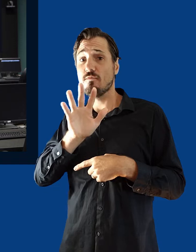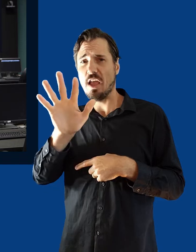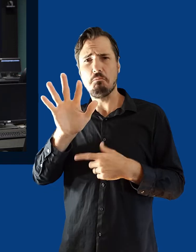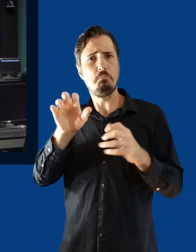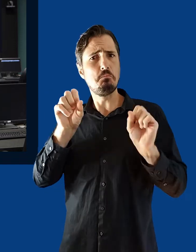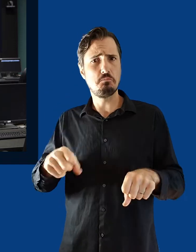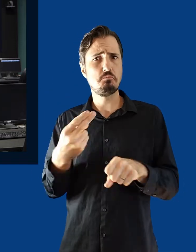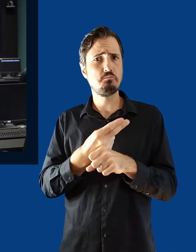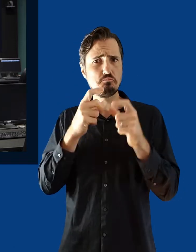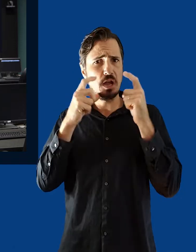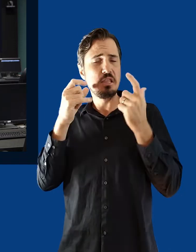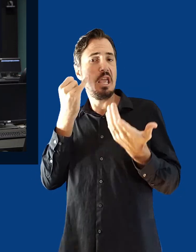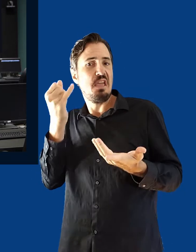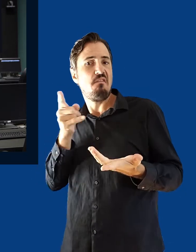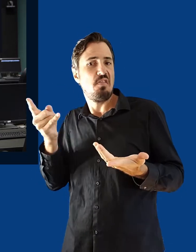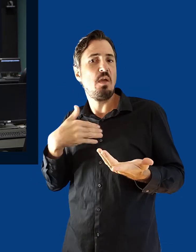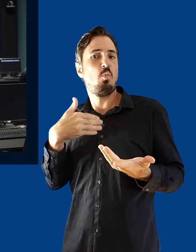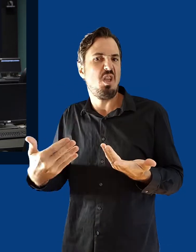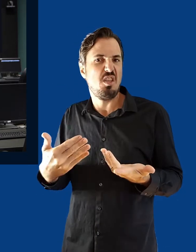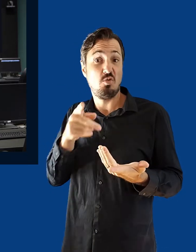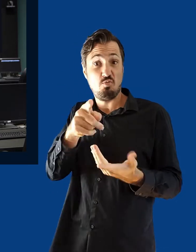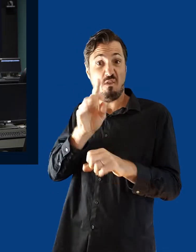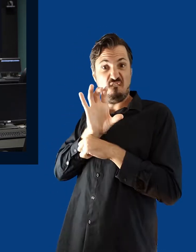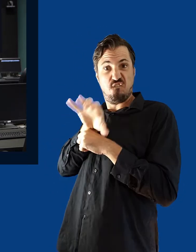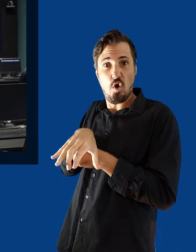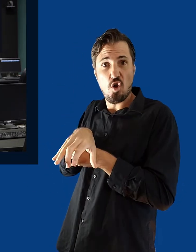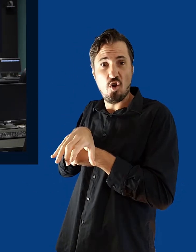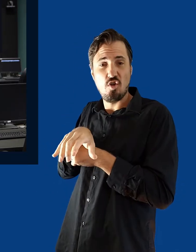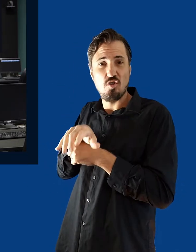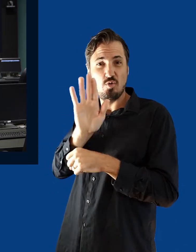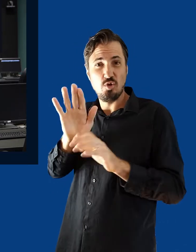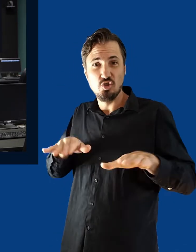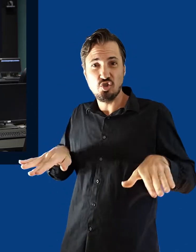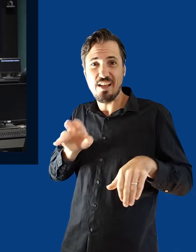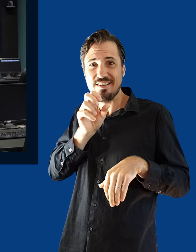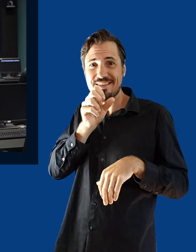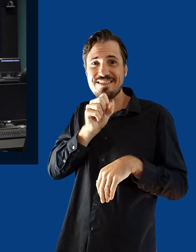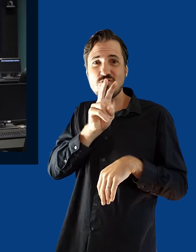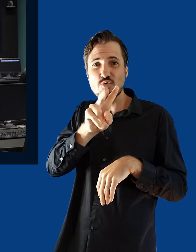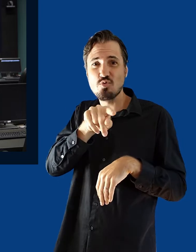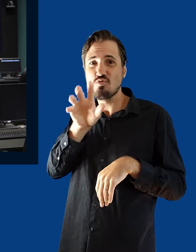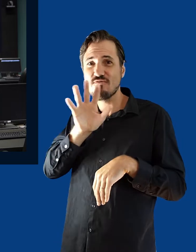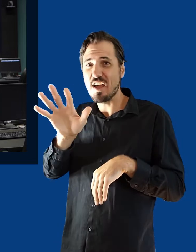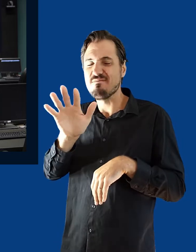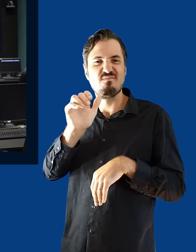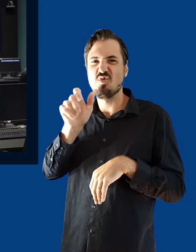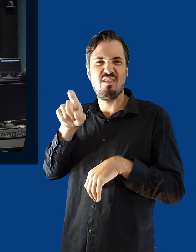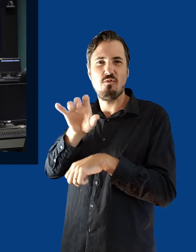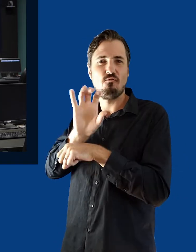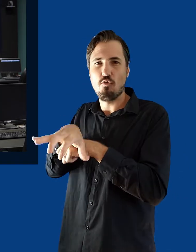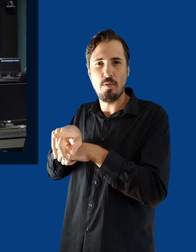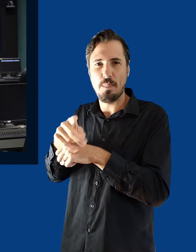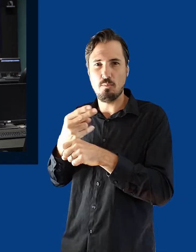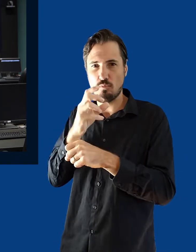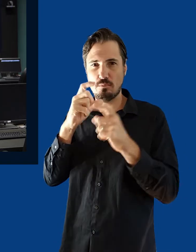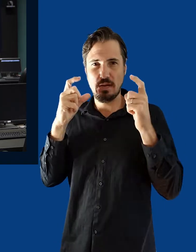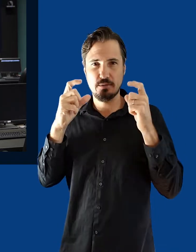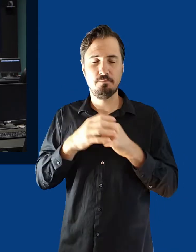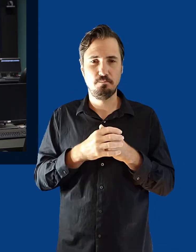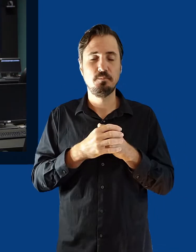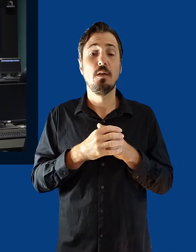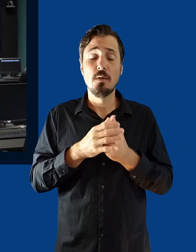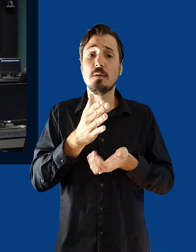questions concerning the governor's 5th emergency proclamation since its release yesterday afternoon. We have mostly heard